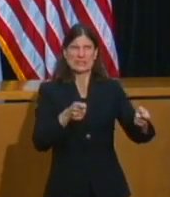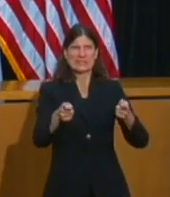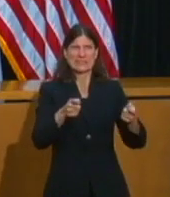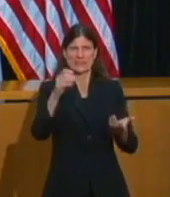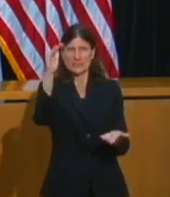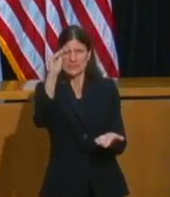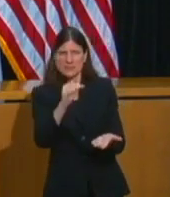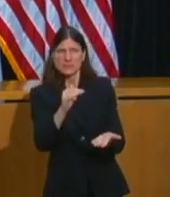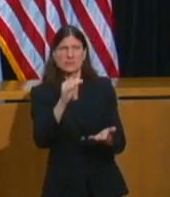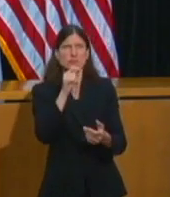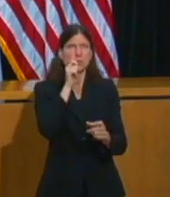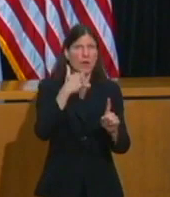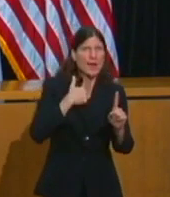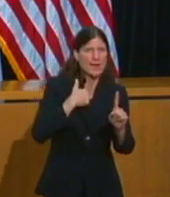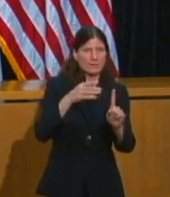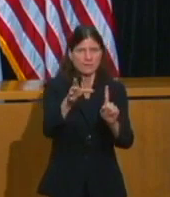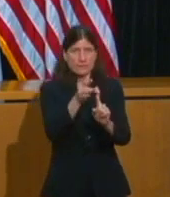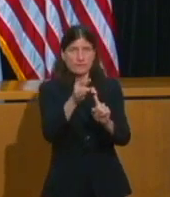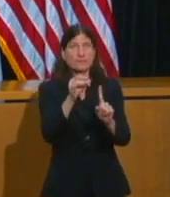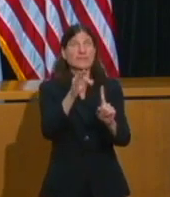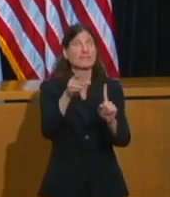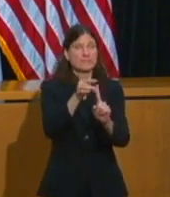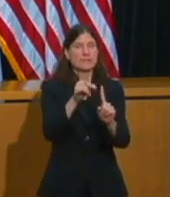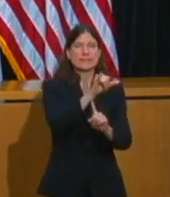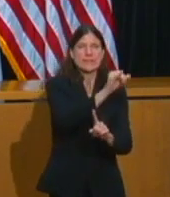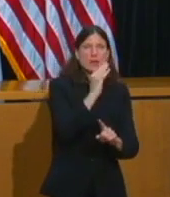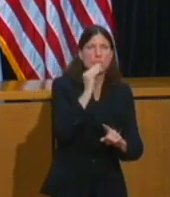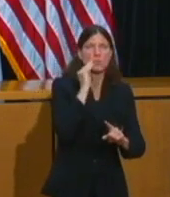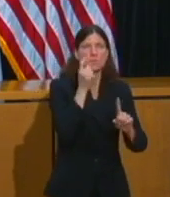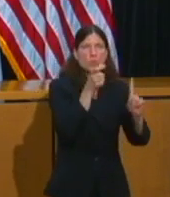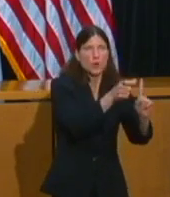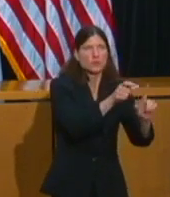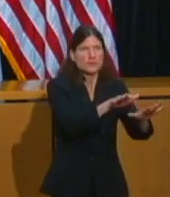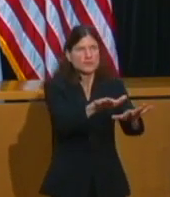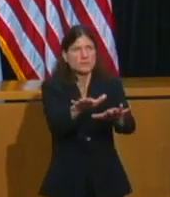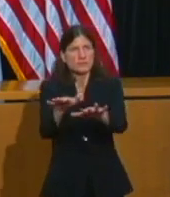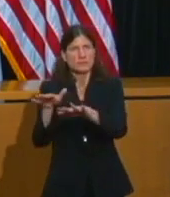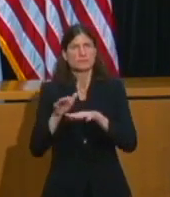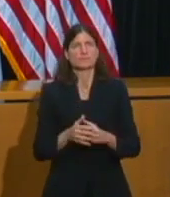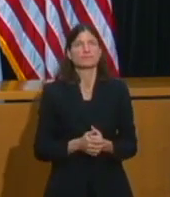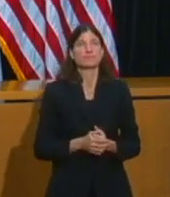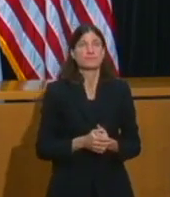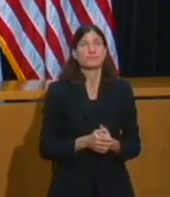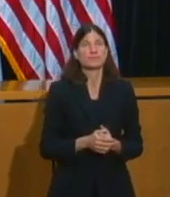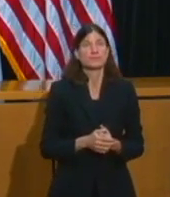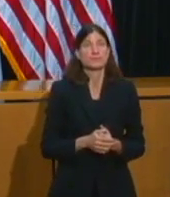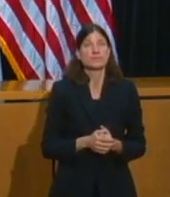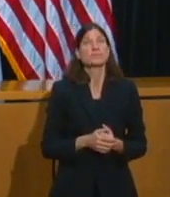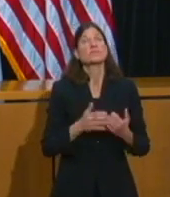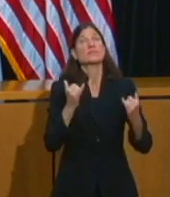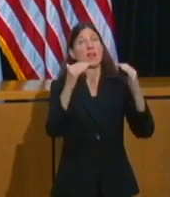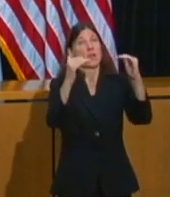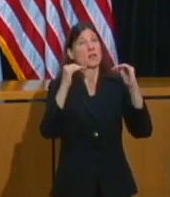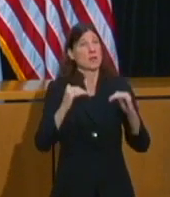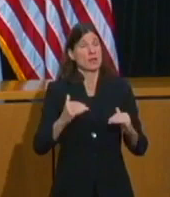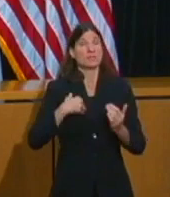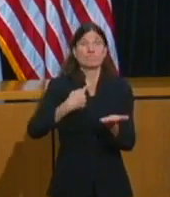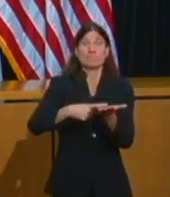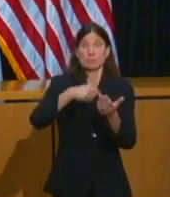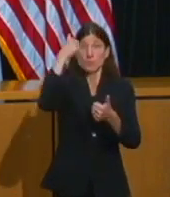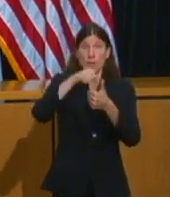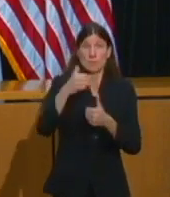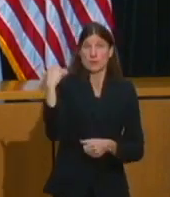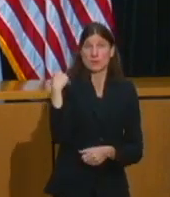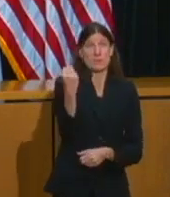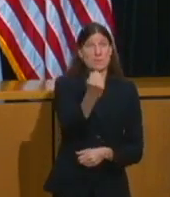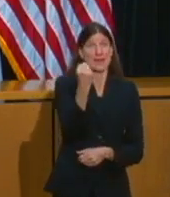On the reopening, I signed an executive order on Monday that allows businesses to prepare to reopen in phase two. As a reminder,